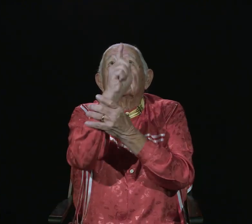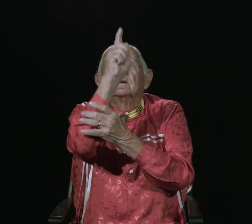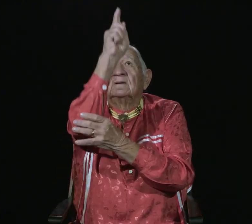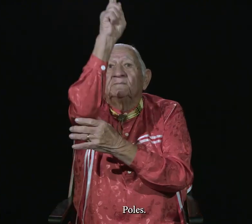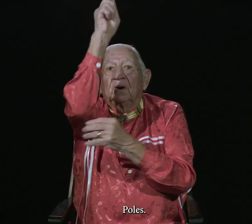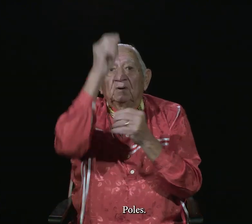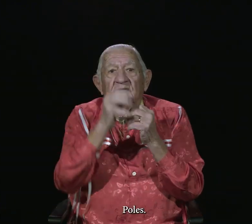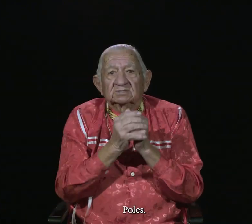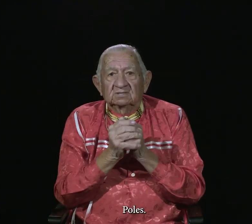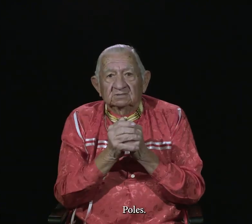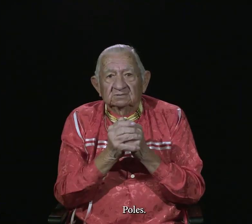poles,